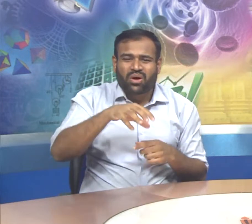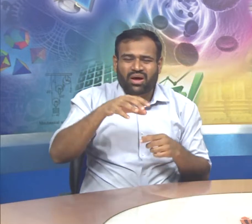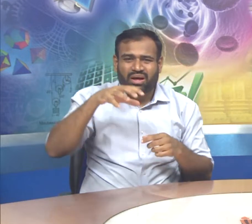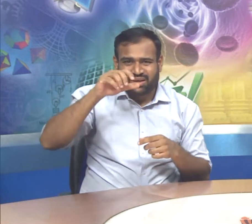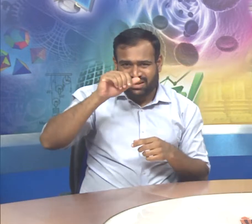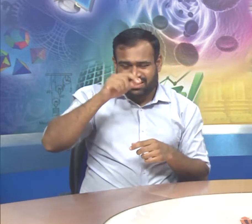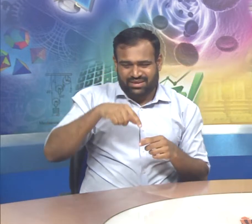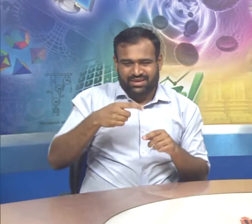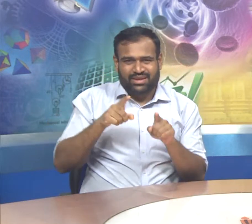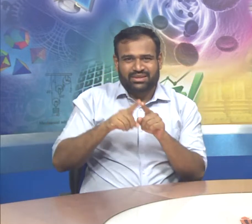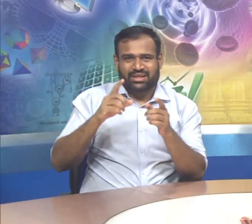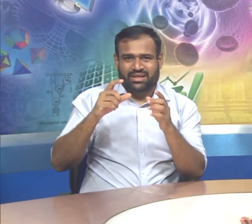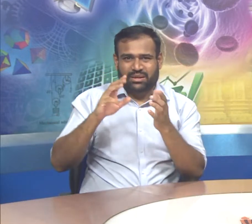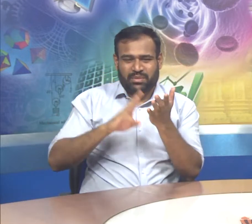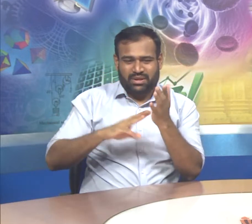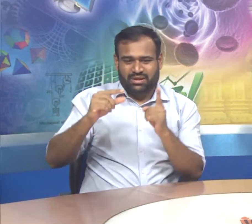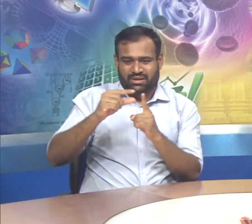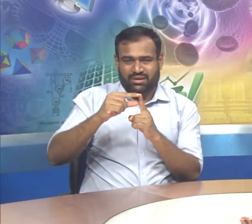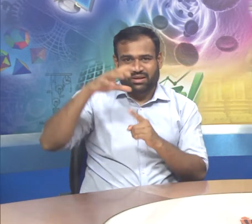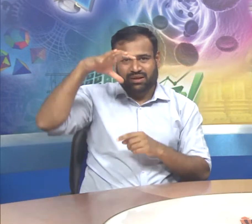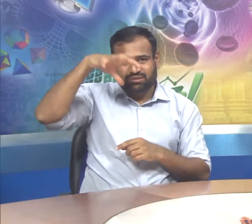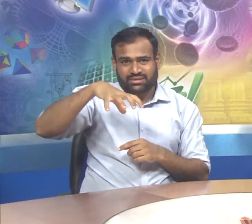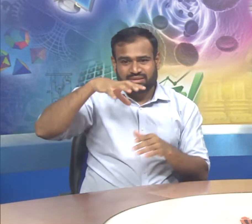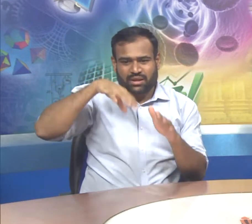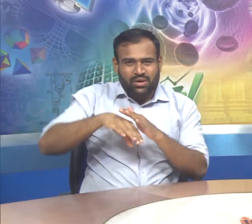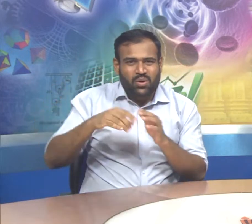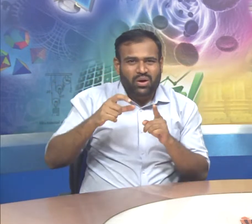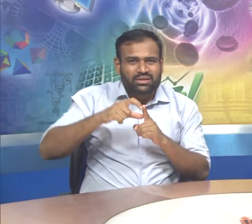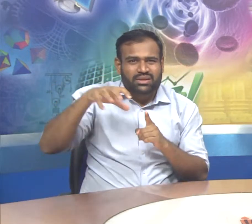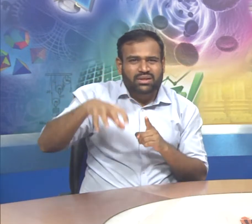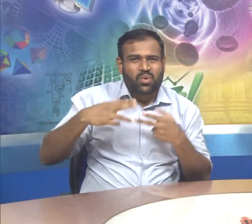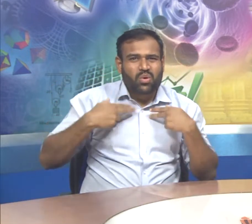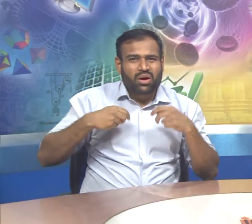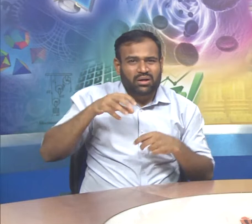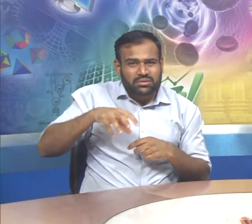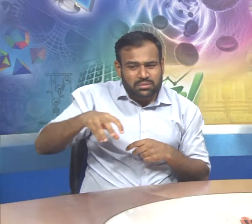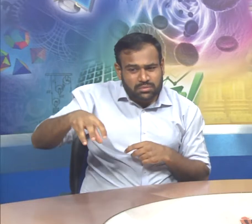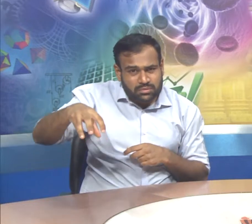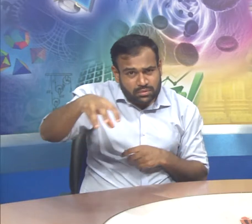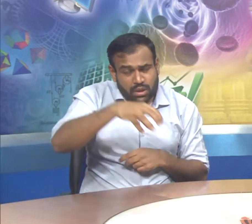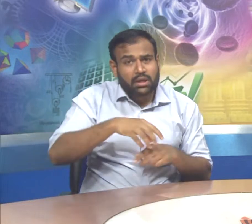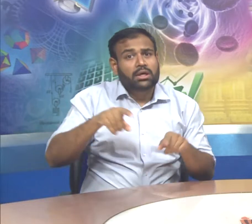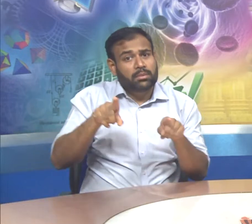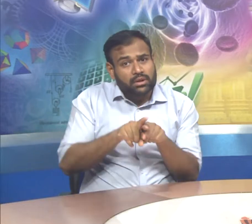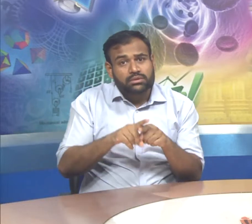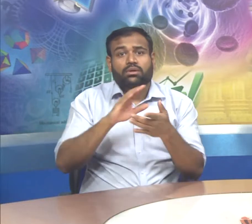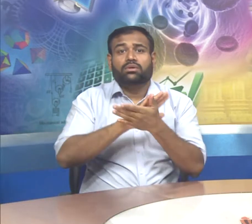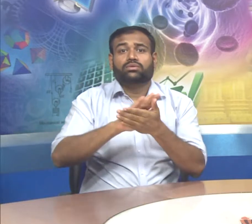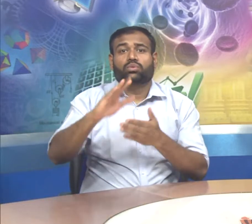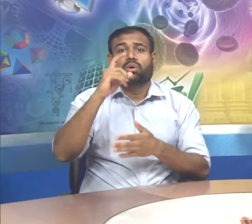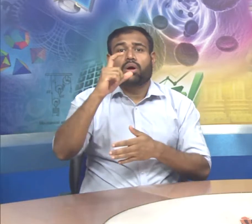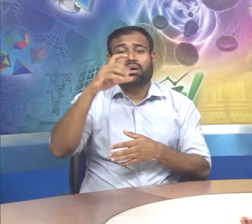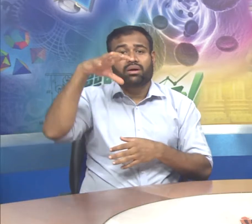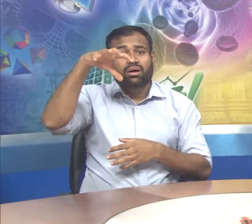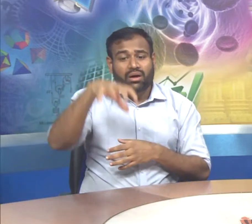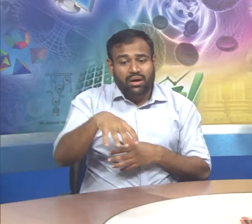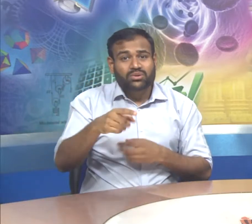all courts of the country. They all have the face of law and